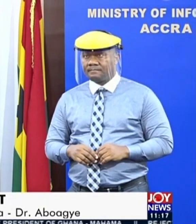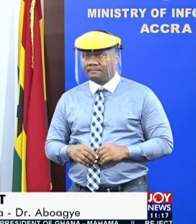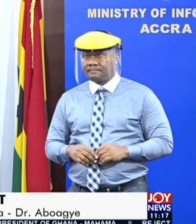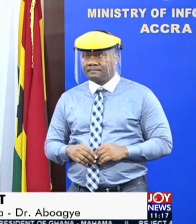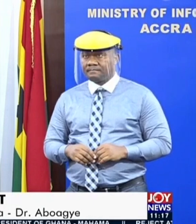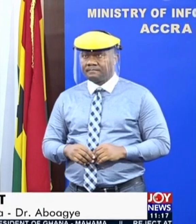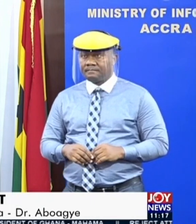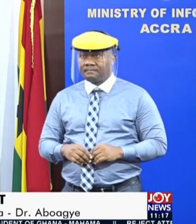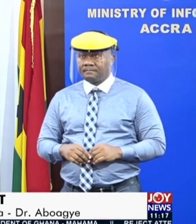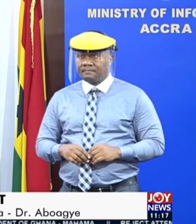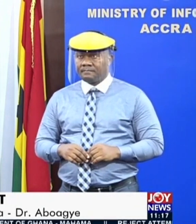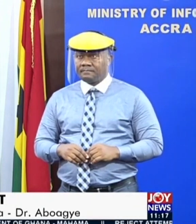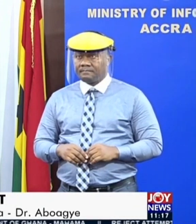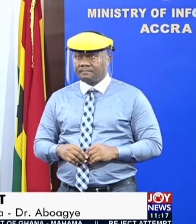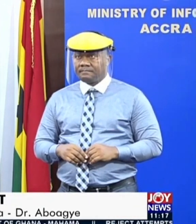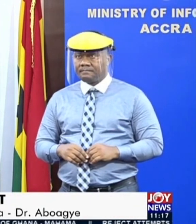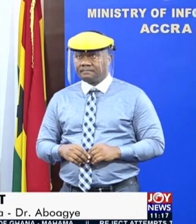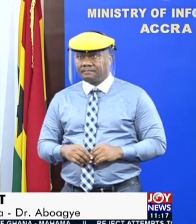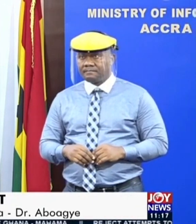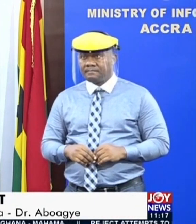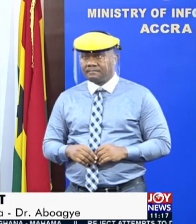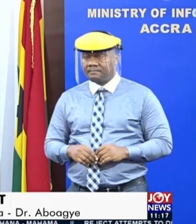active cases there.